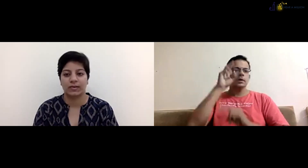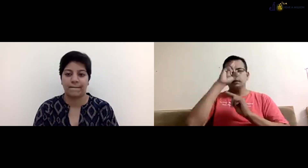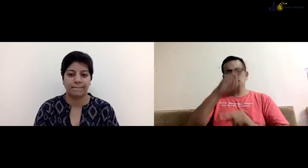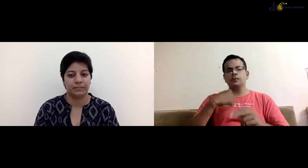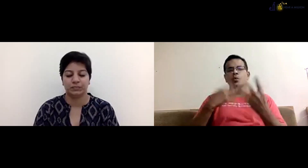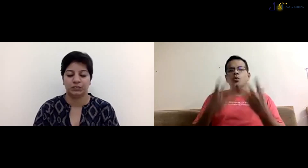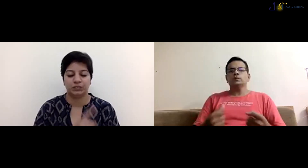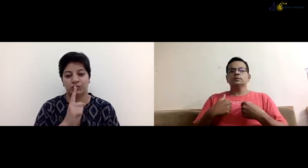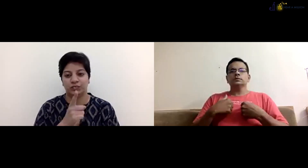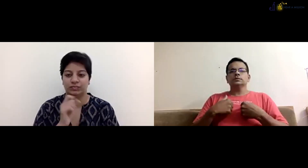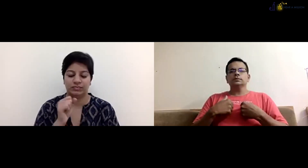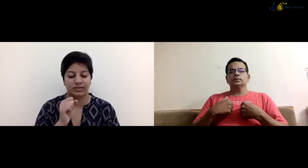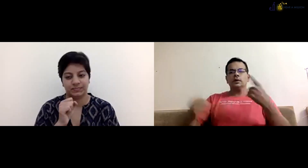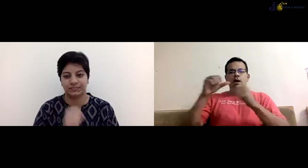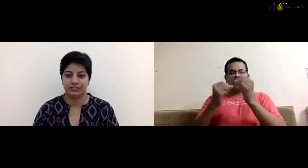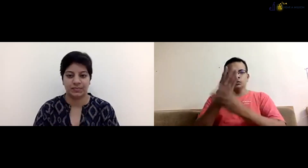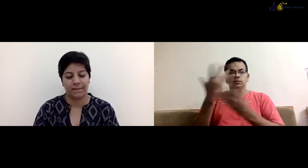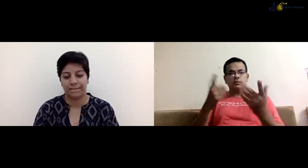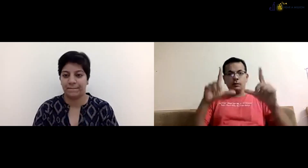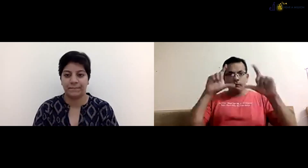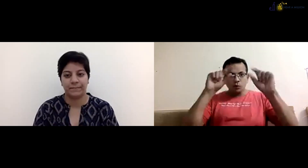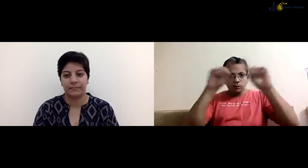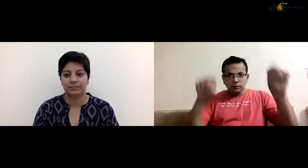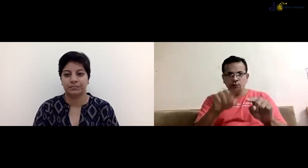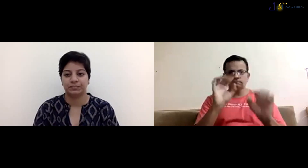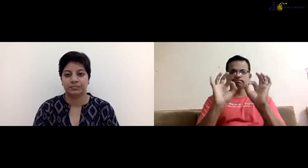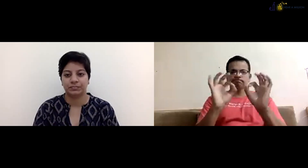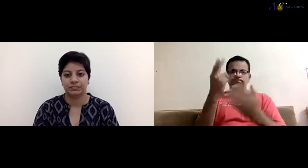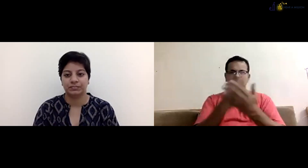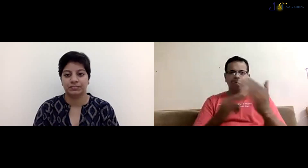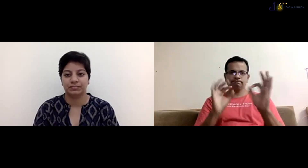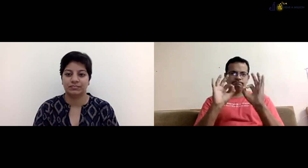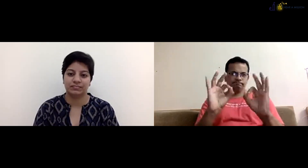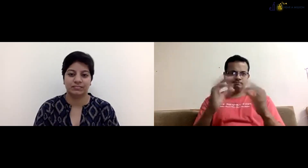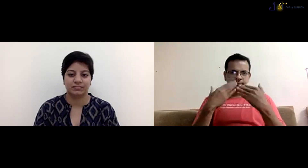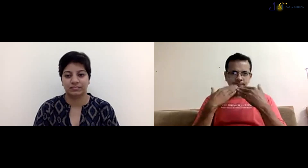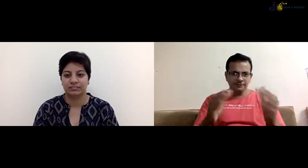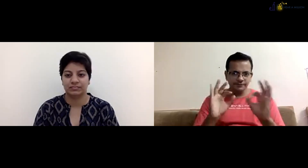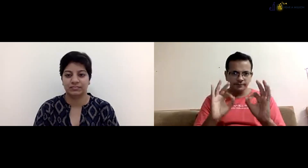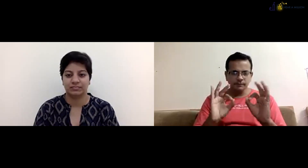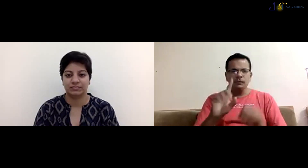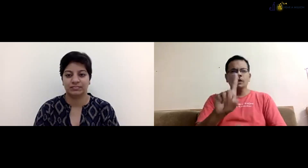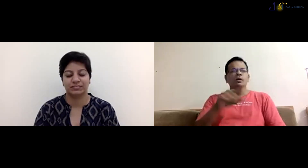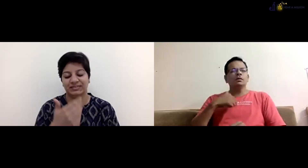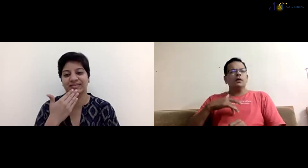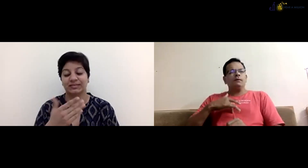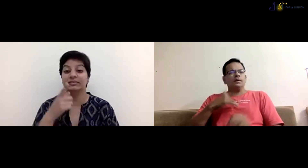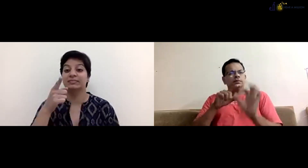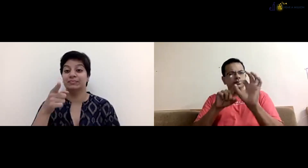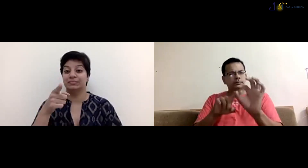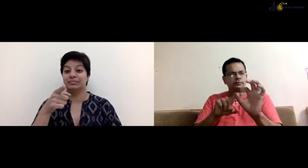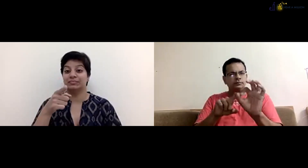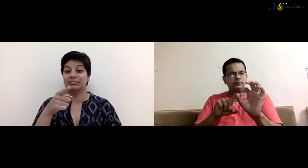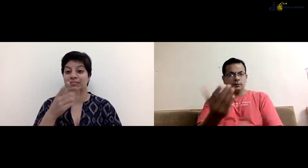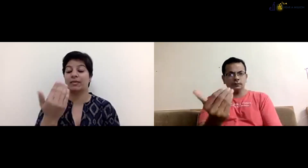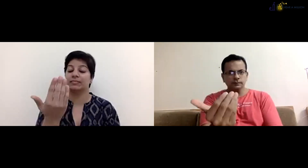this, making video and spread on social media. So it's entire dependent. So this is a good awareness. Please, as you design